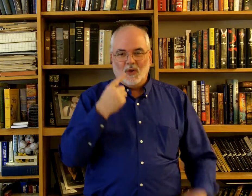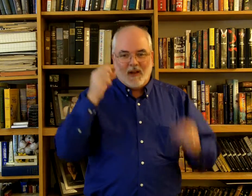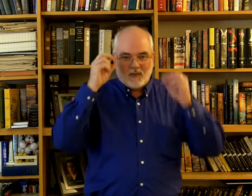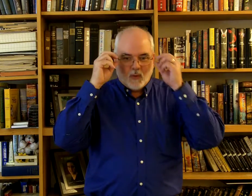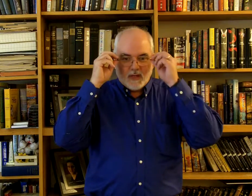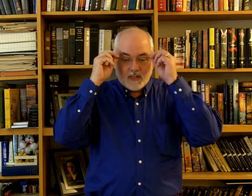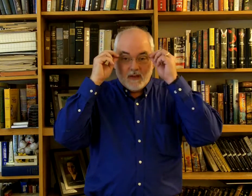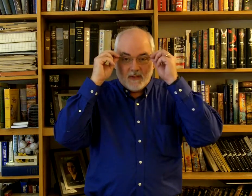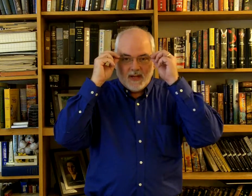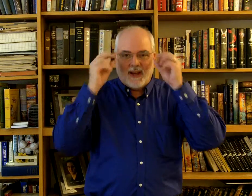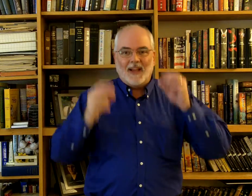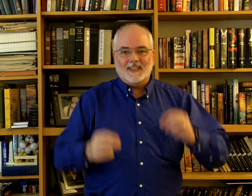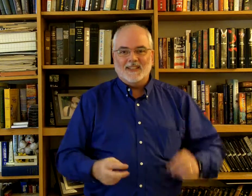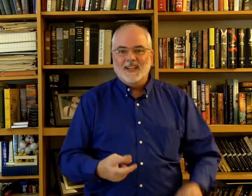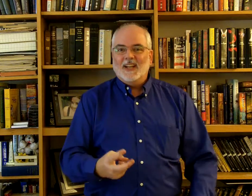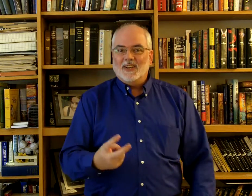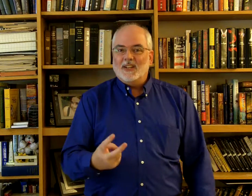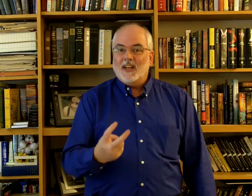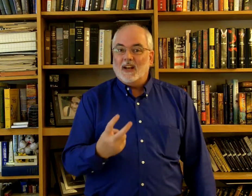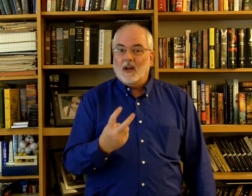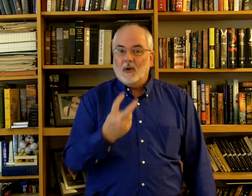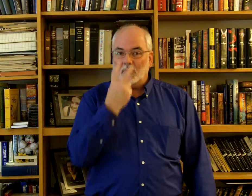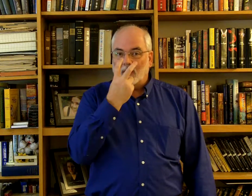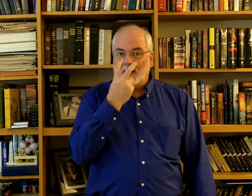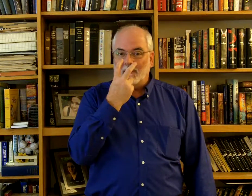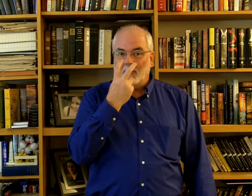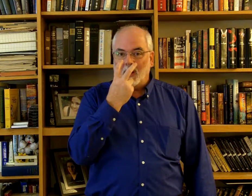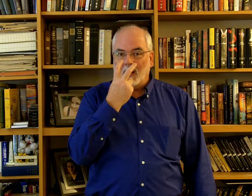have to wear safety glasses. Just get close, all right? Blind.